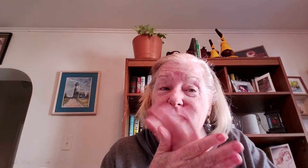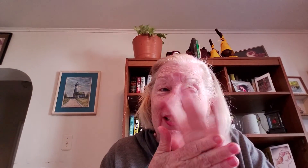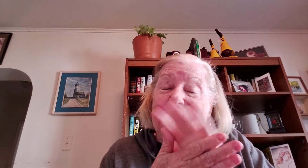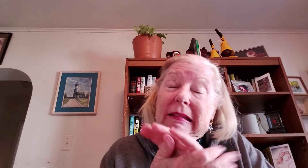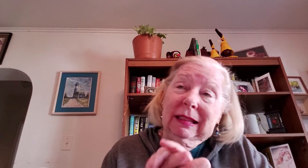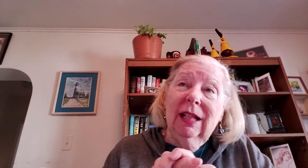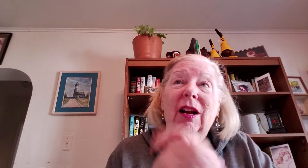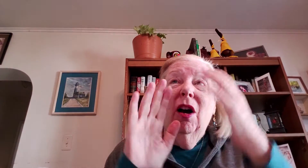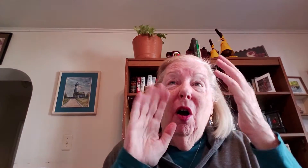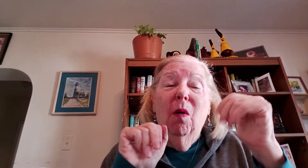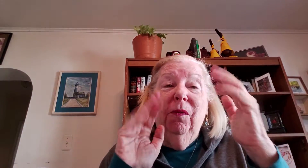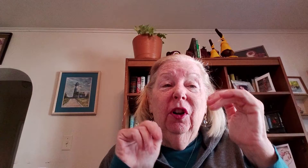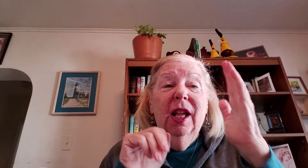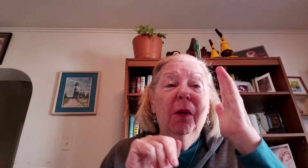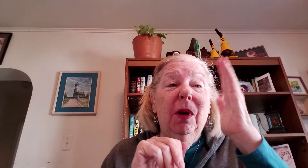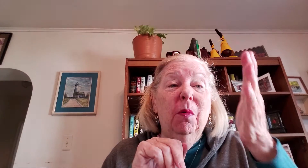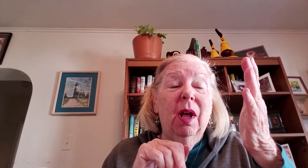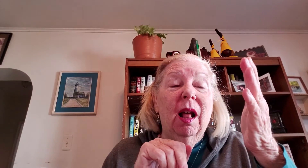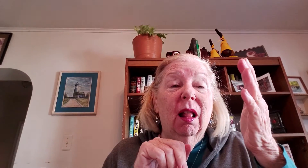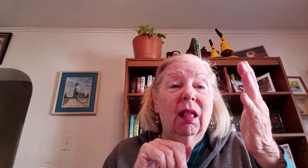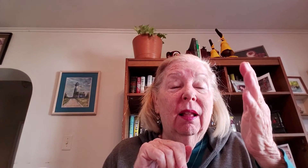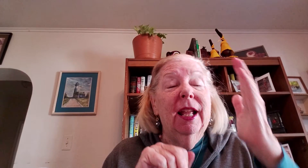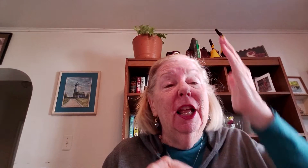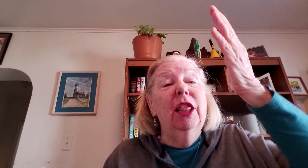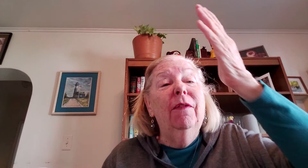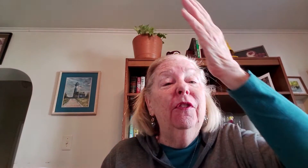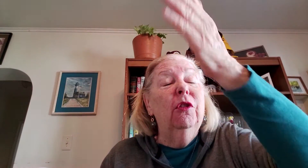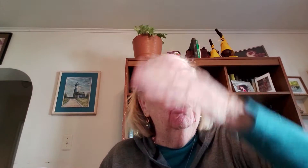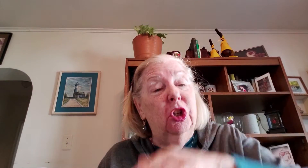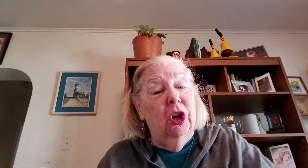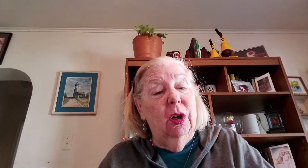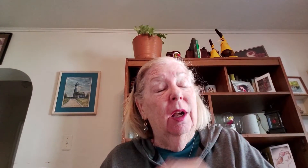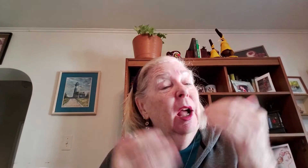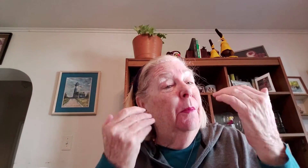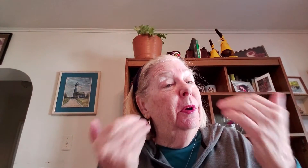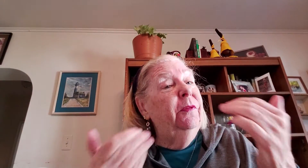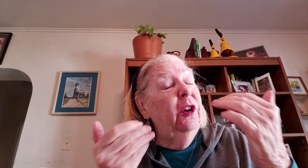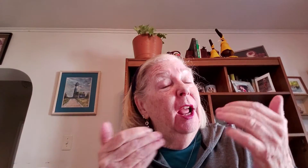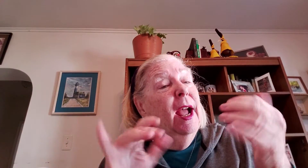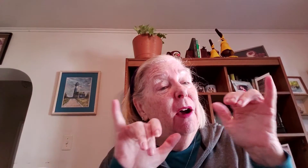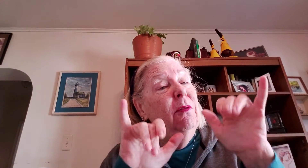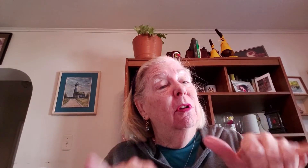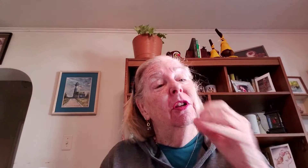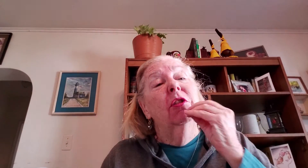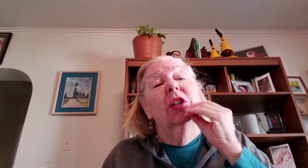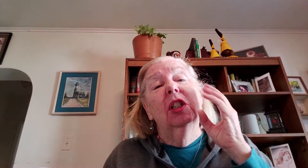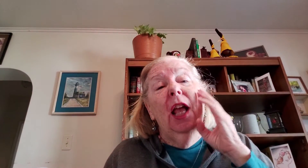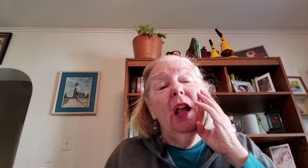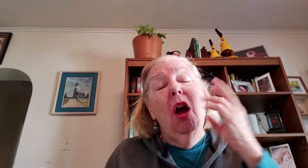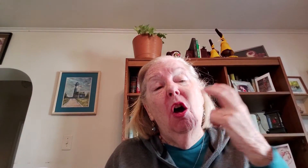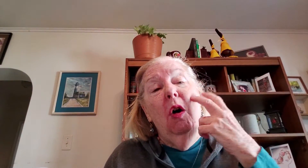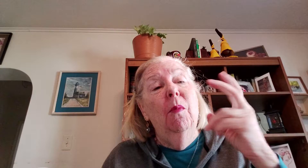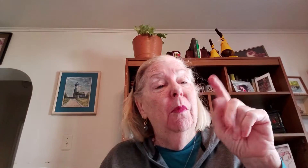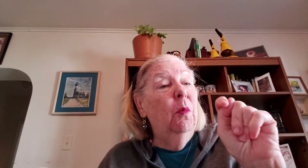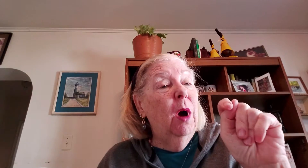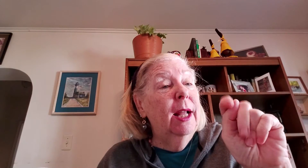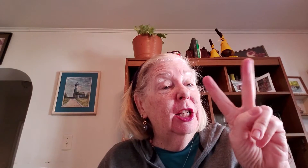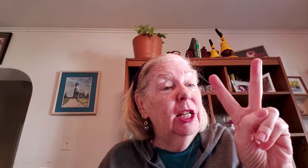movies. Hopefully, we will in the future. But for now, you can stay home, watch